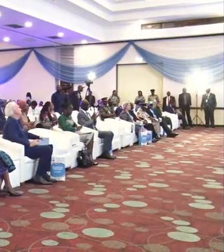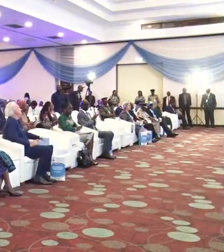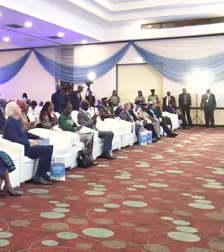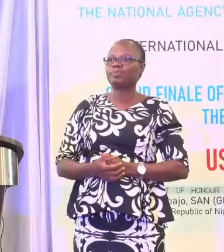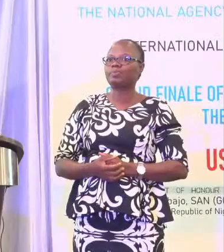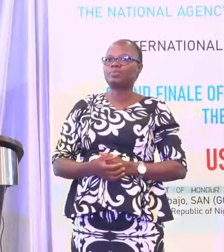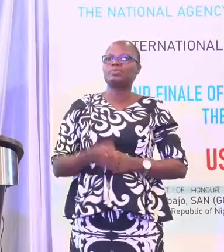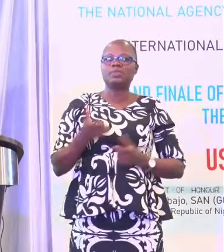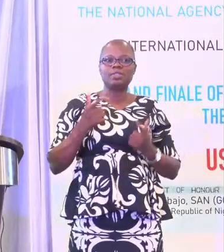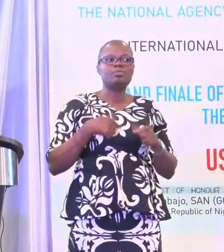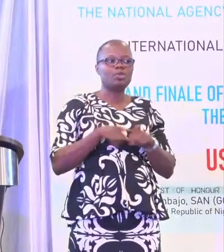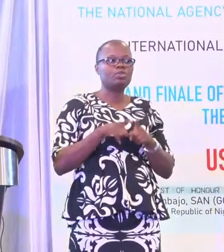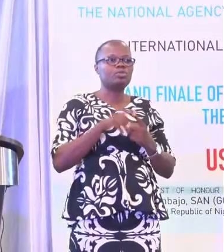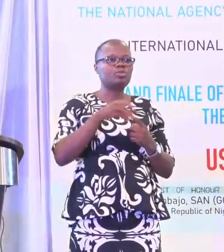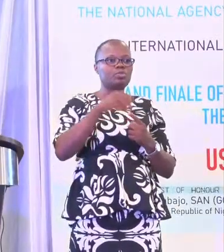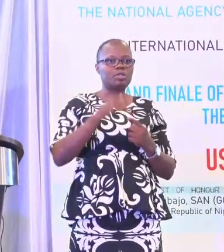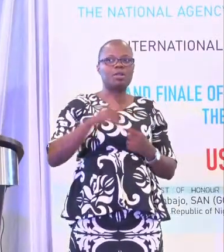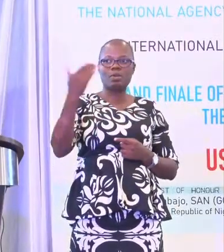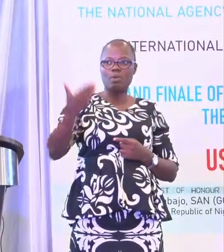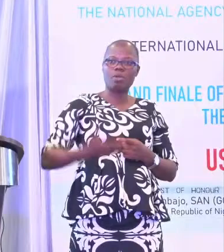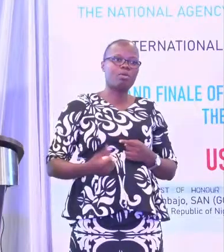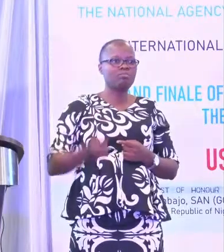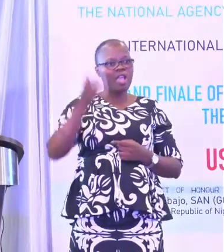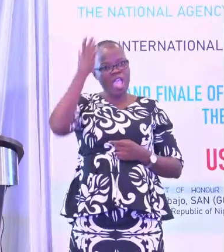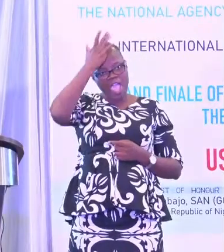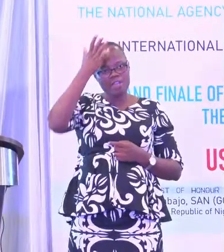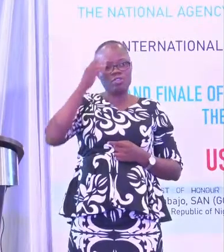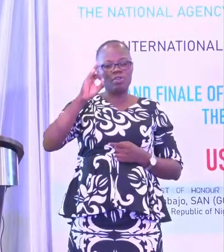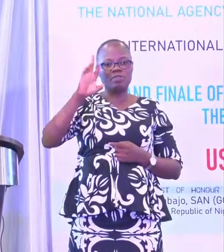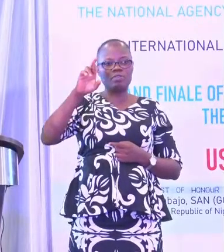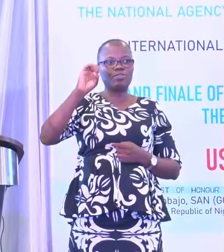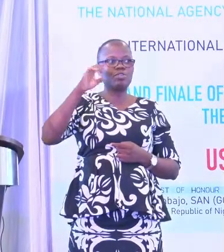Let me also specially welcome the Head of Region,